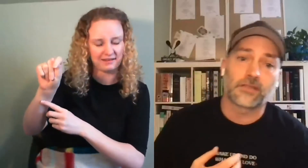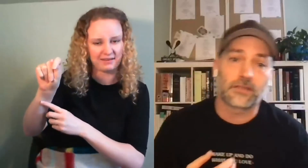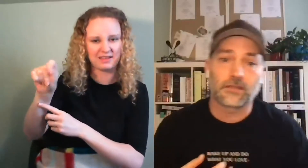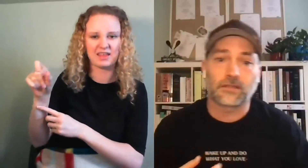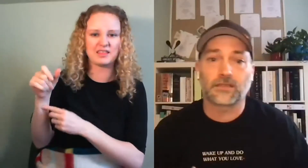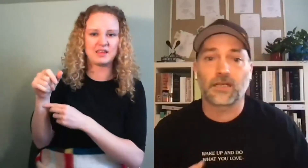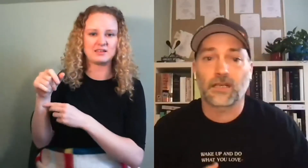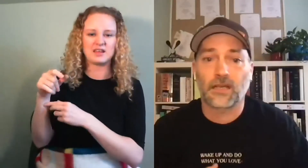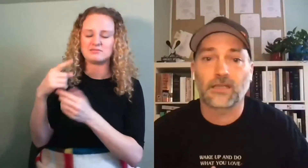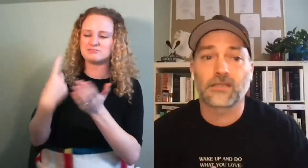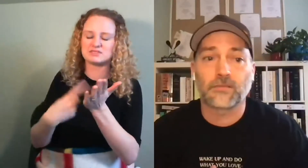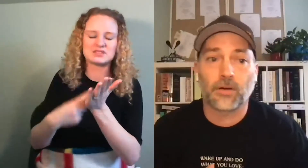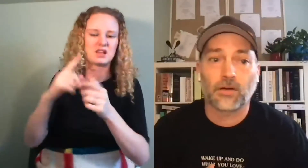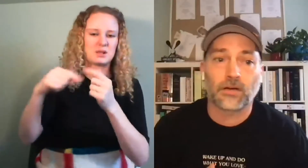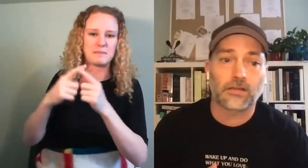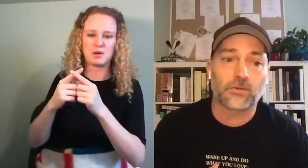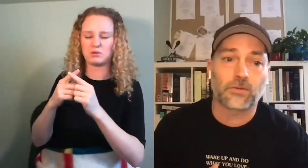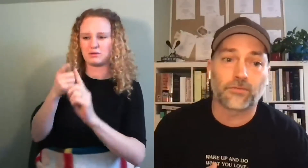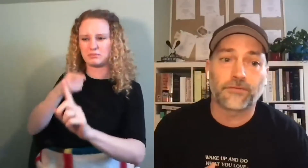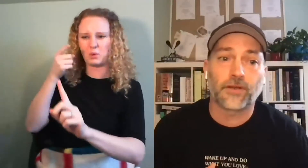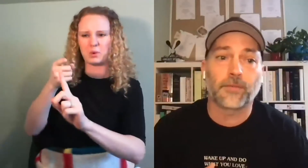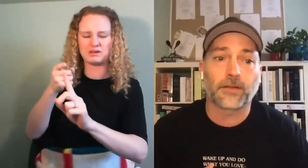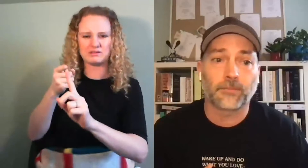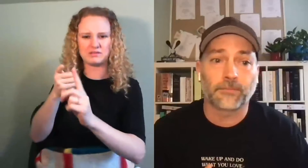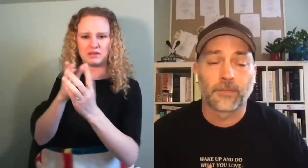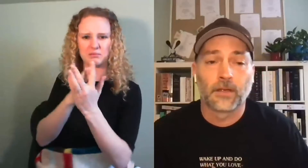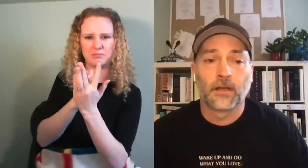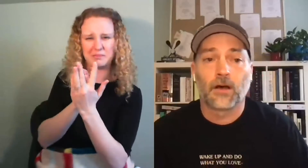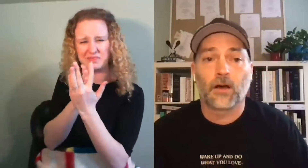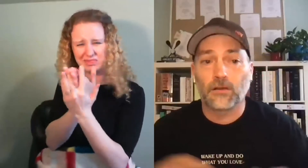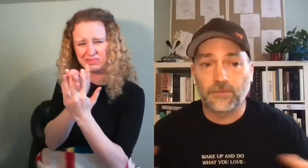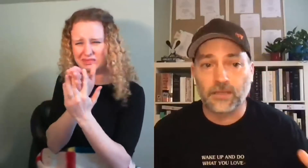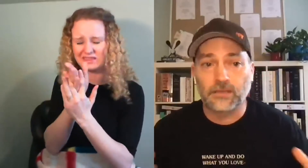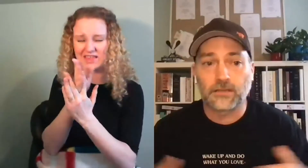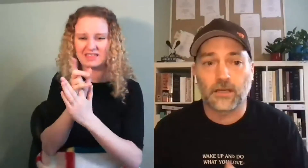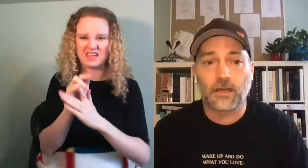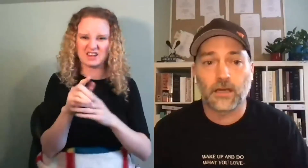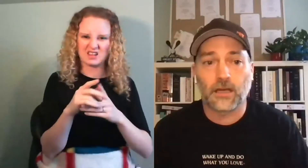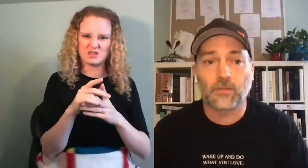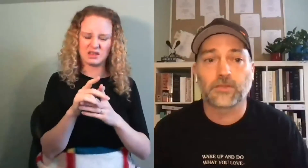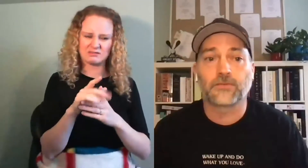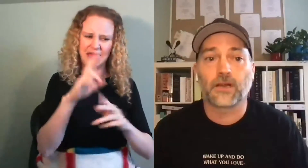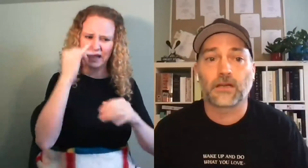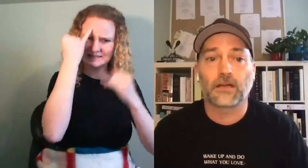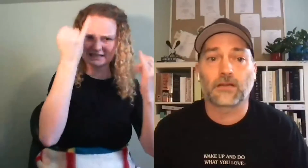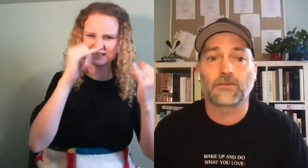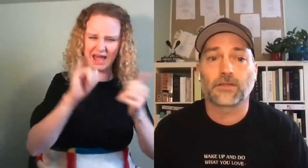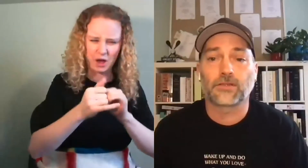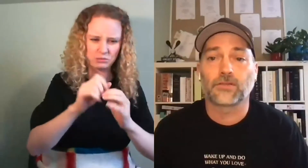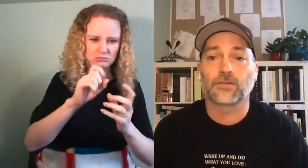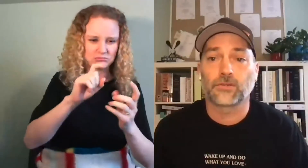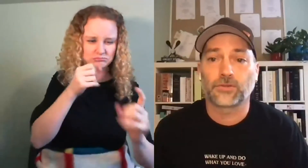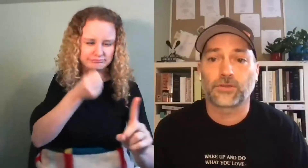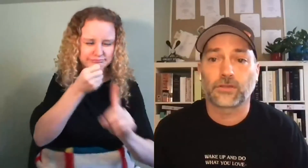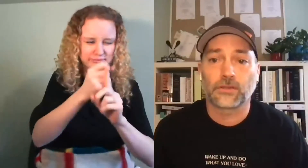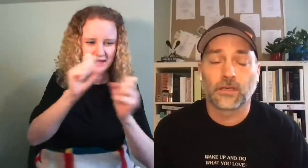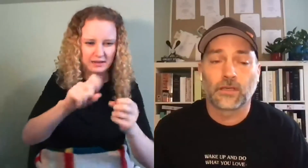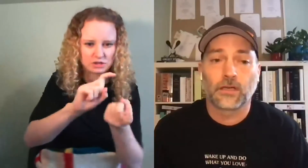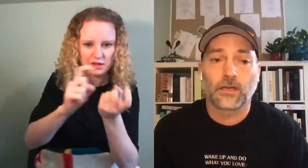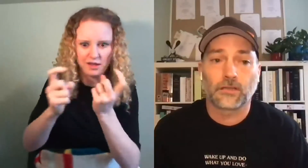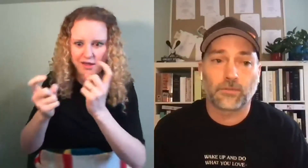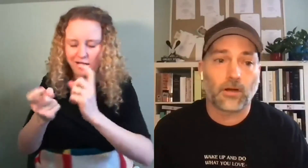least resistance, and taking ideas apart and sort of reframing them. All of this helps us find unconventional